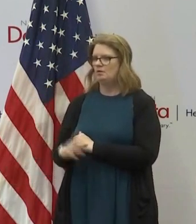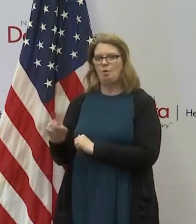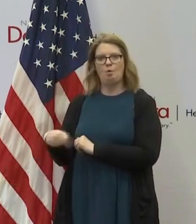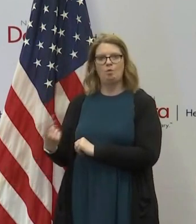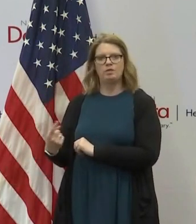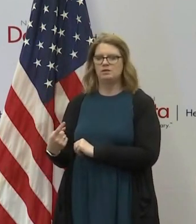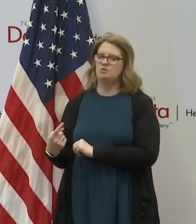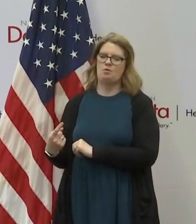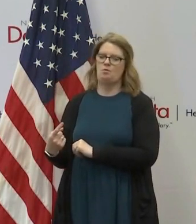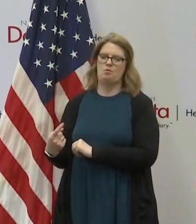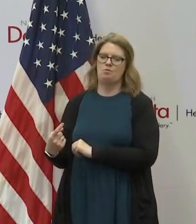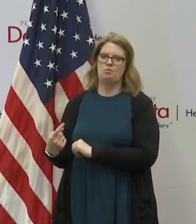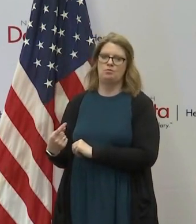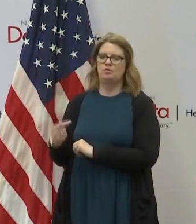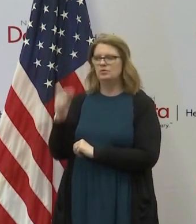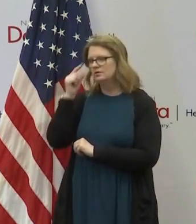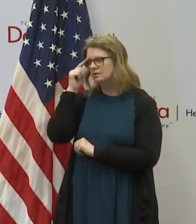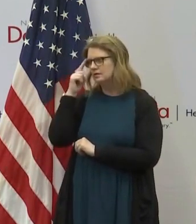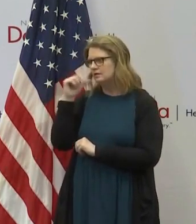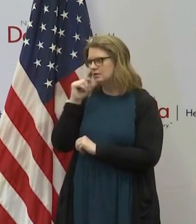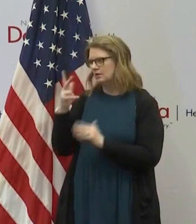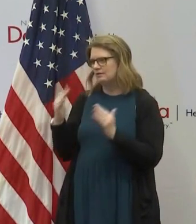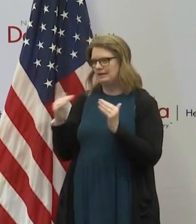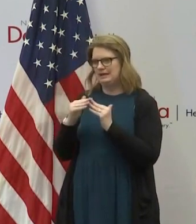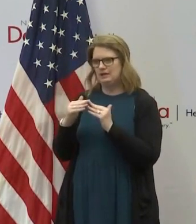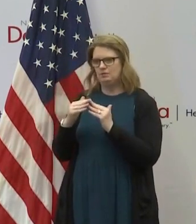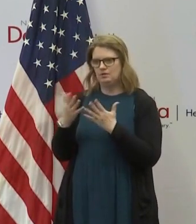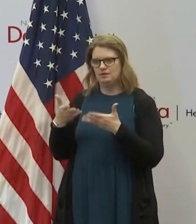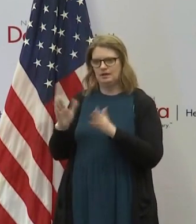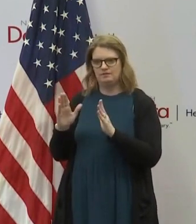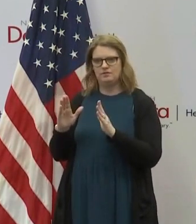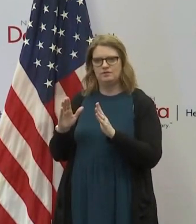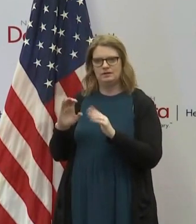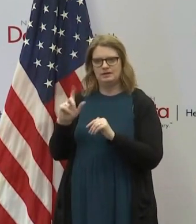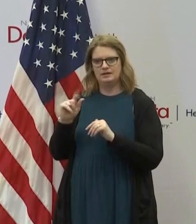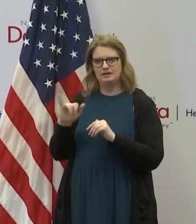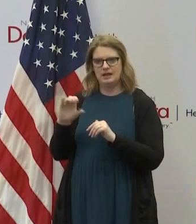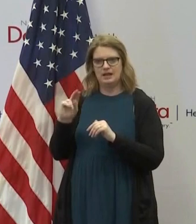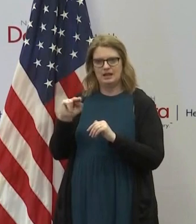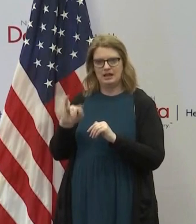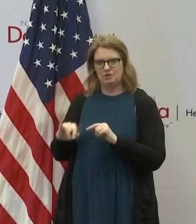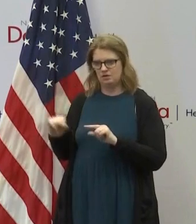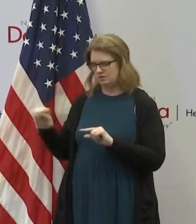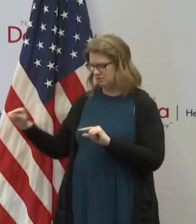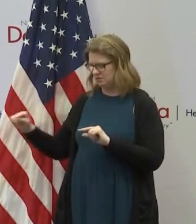we don't have an equal-sized effort going on in Clay County. So there's more work to be done there, and